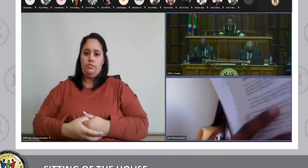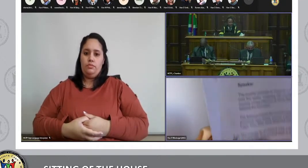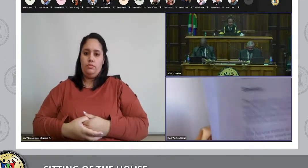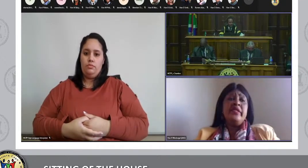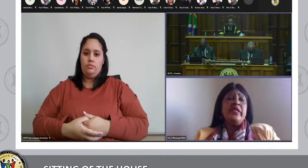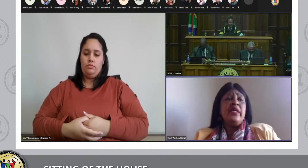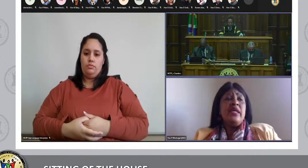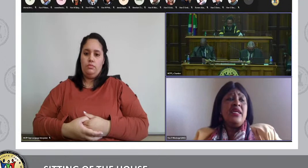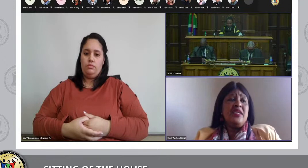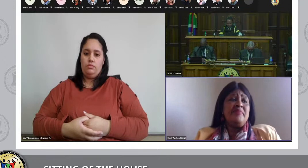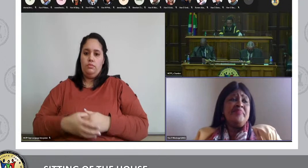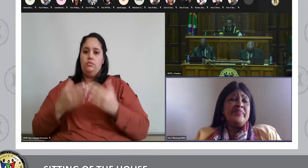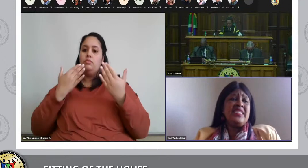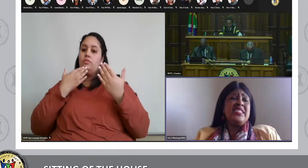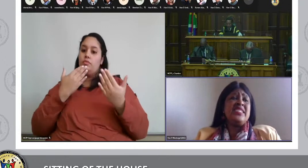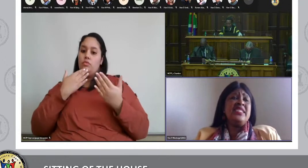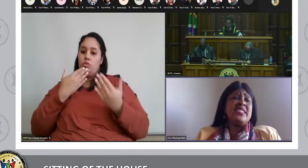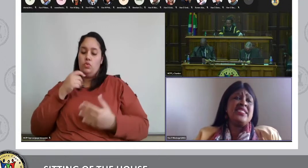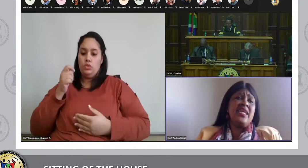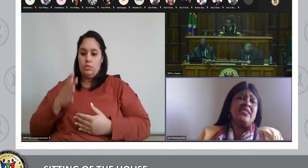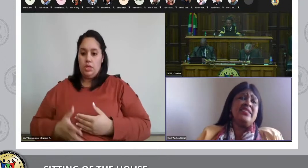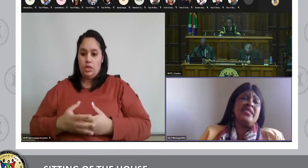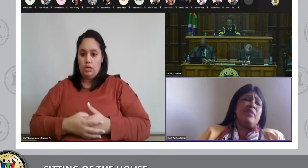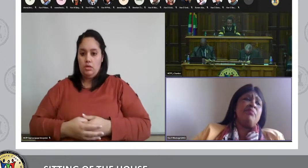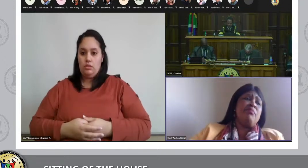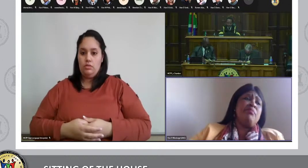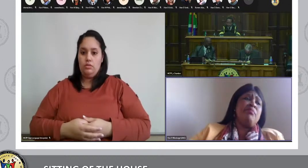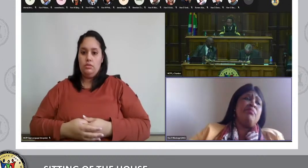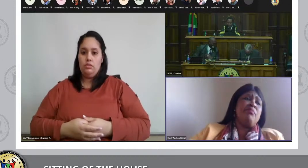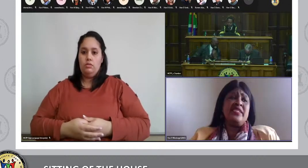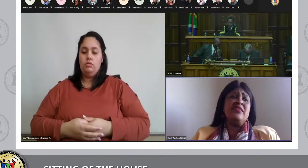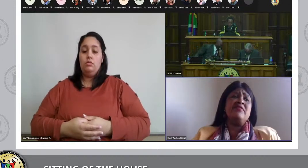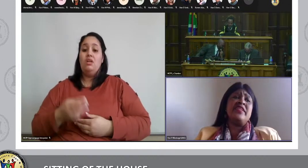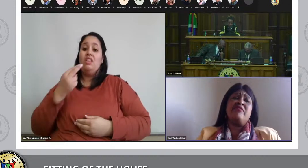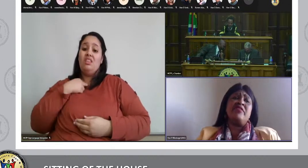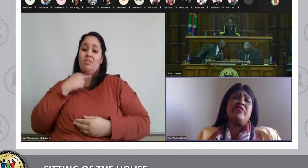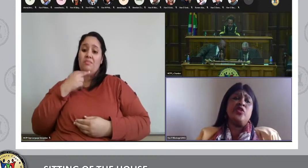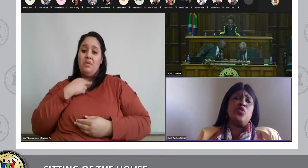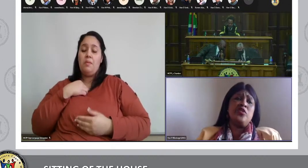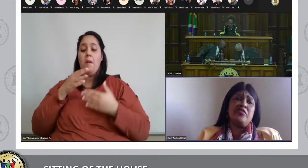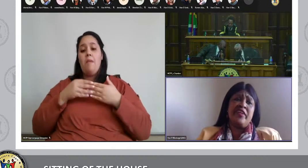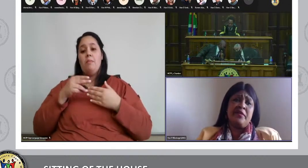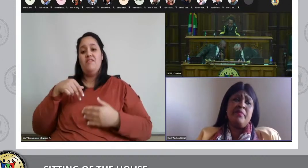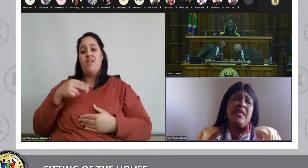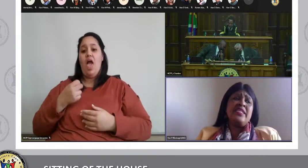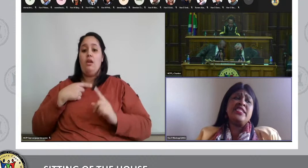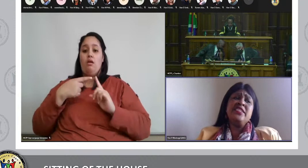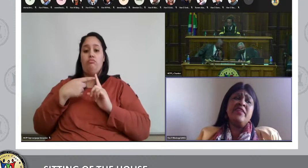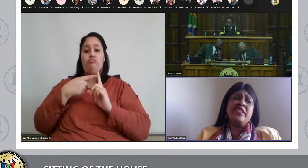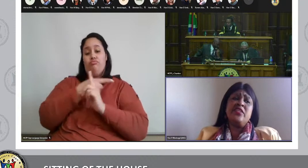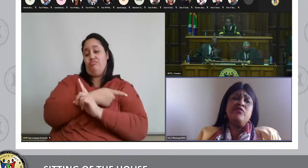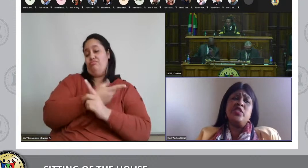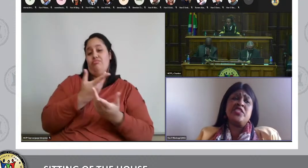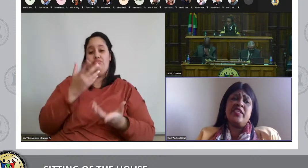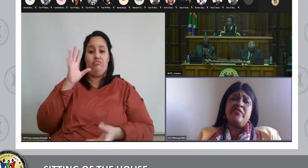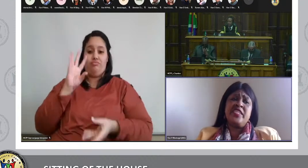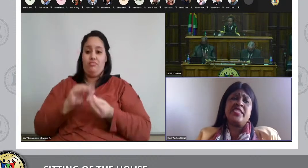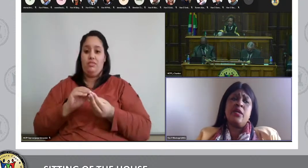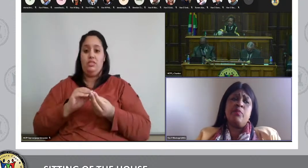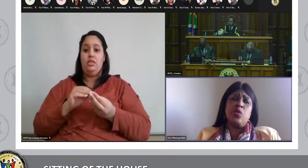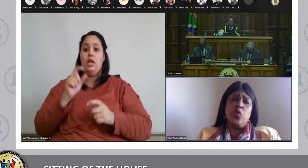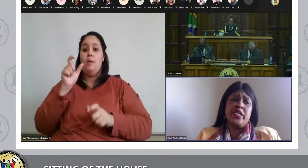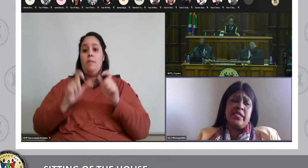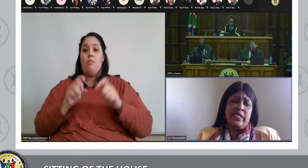Thank you, Speaker. Dis teleurstellend dat member Philander heel wat afwyk van die onderwerp. Dis nie wat die inwoners